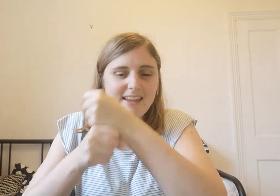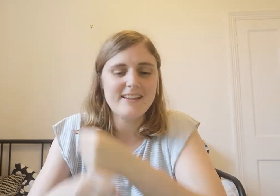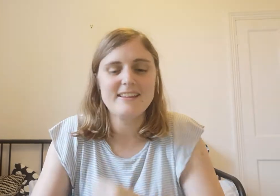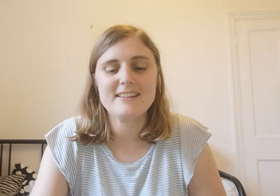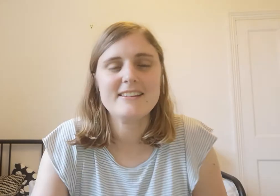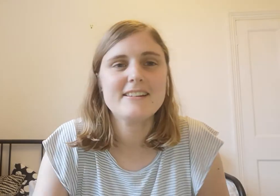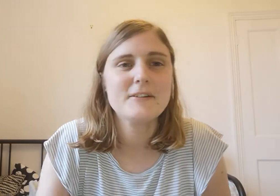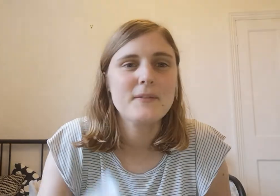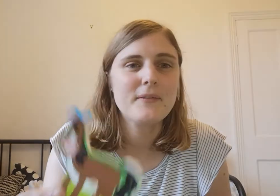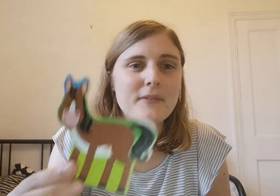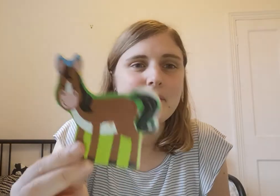Neigh!